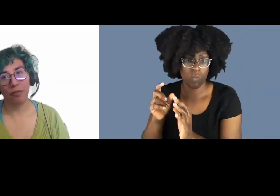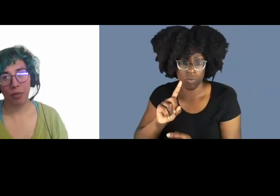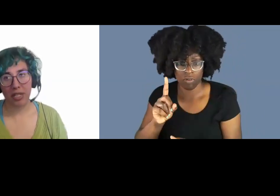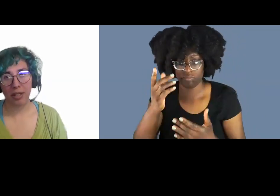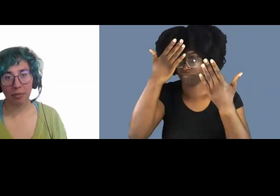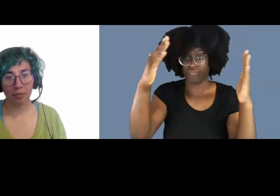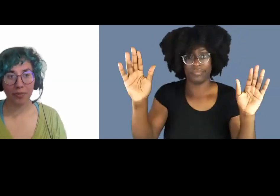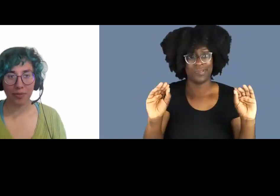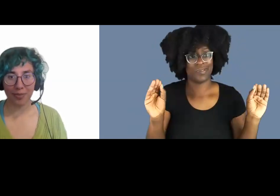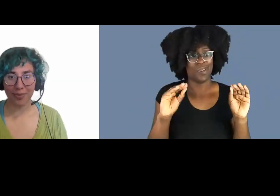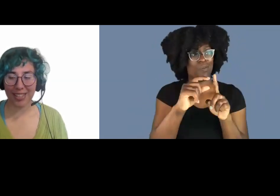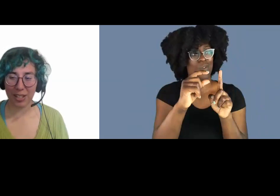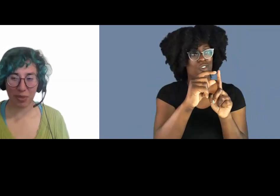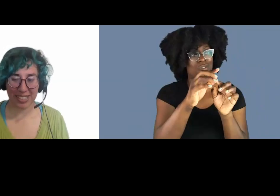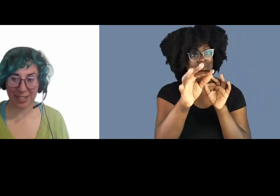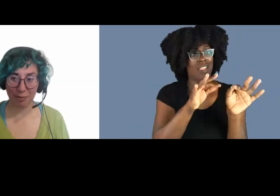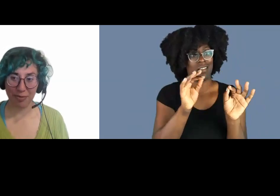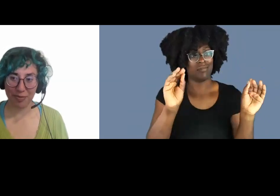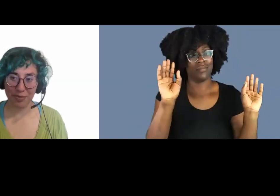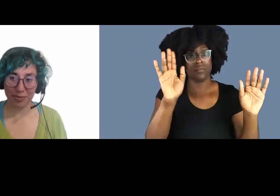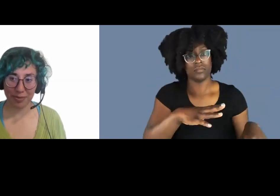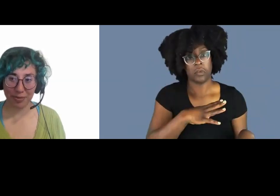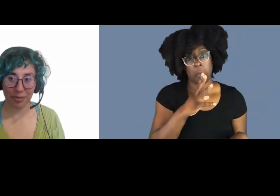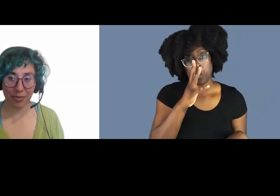more information. Next slide, please.